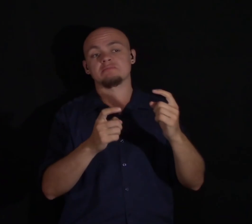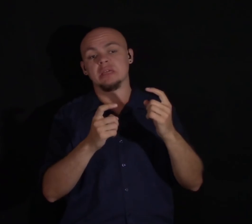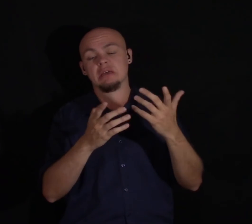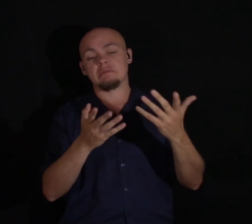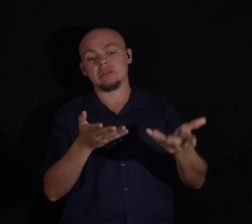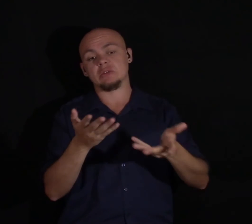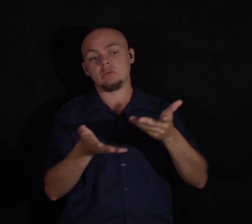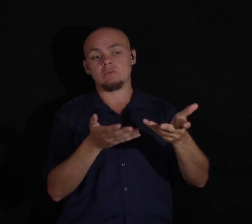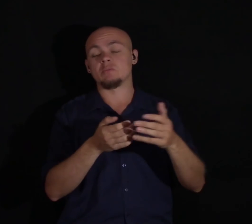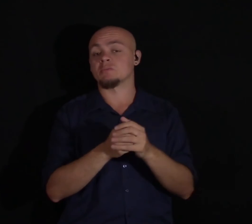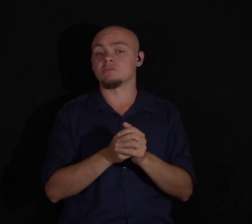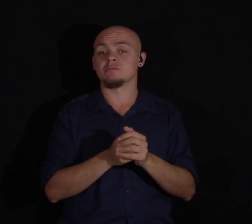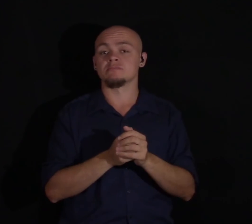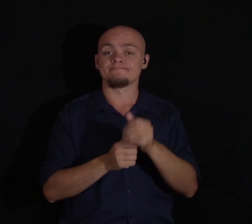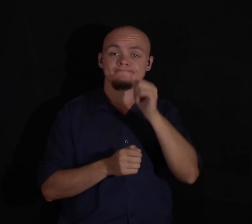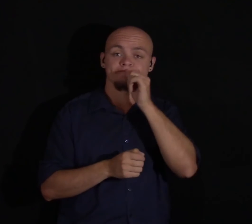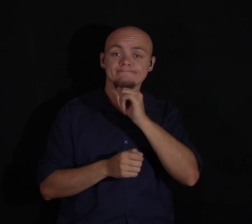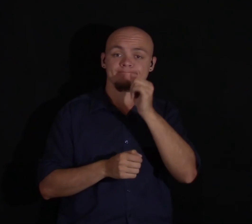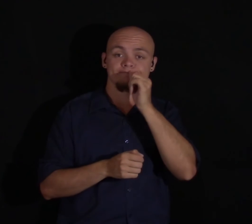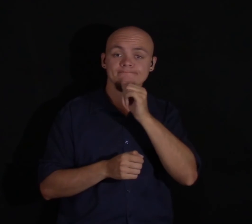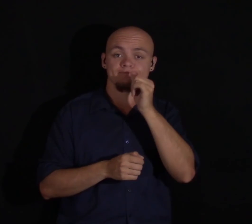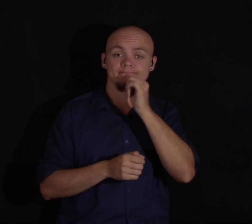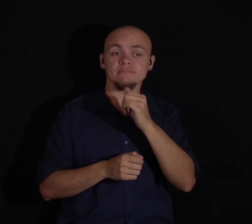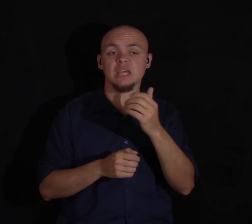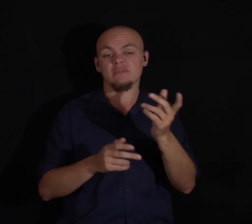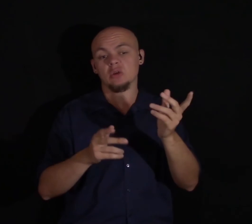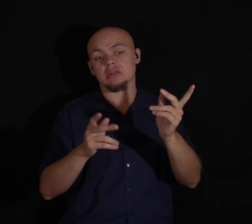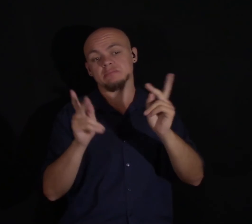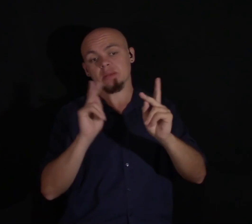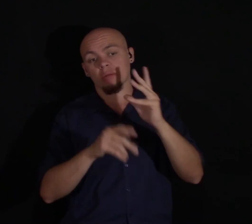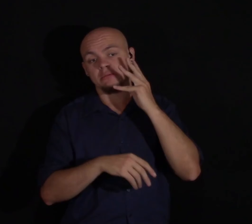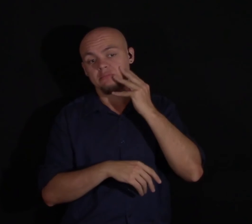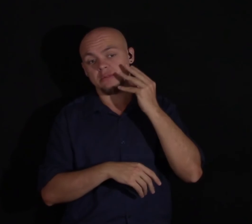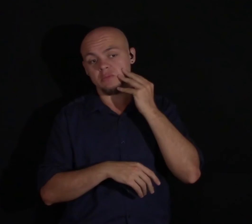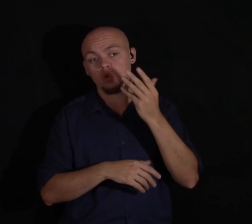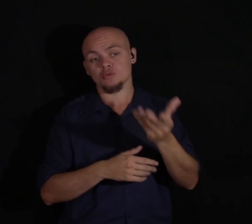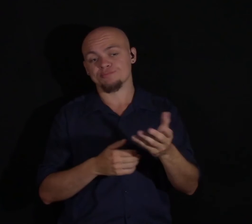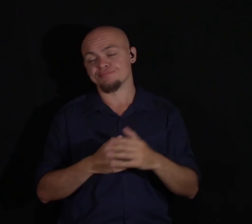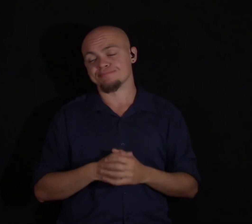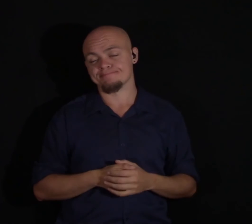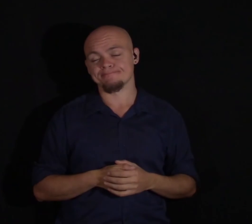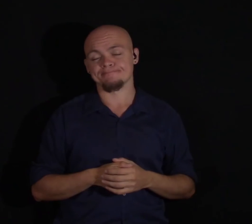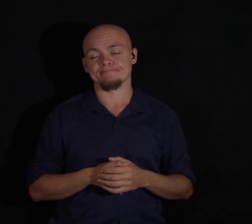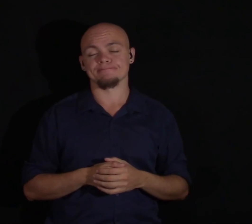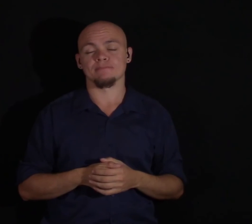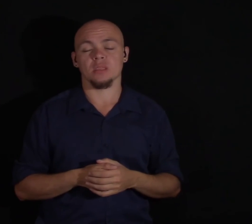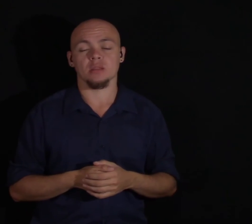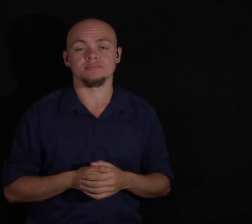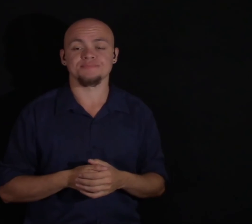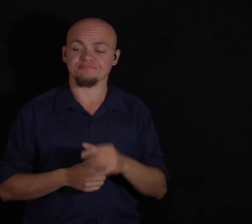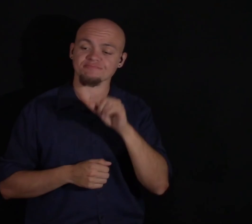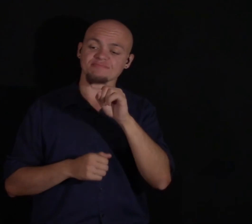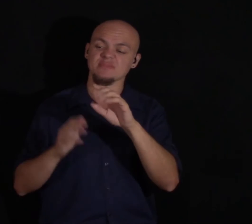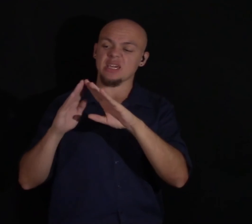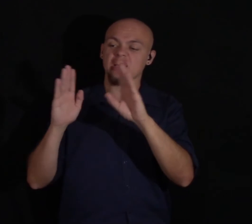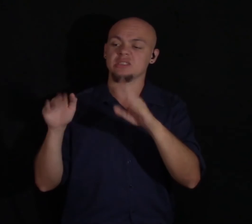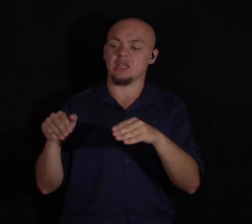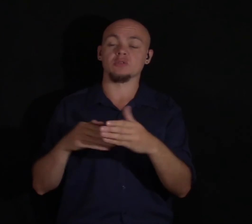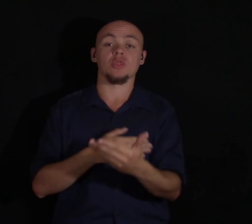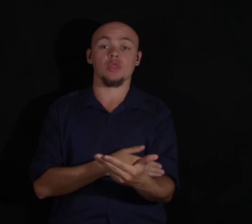much does suffering blunt even the coarsest sensations of men. In this retreat I devoted the morning to labor,